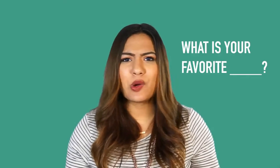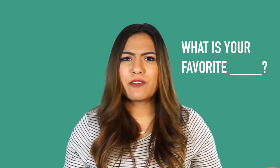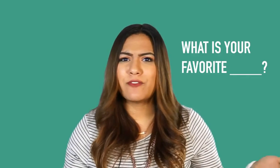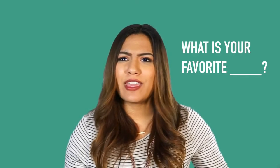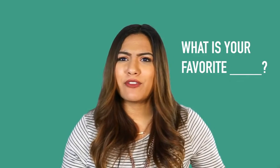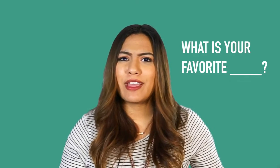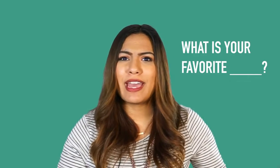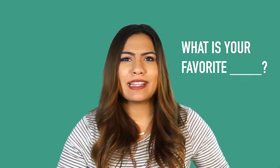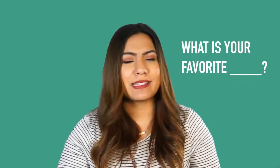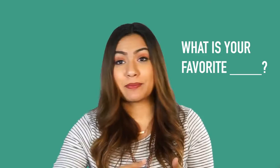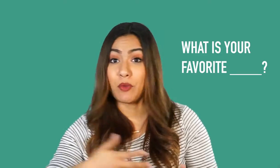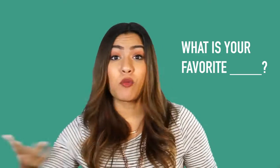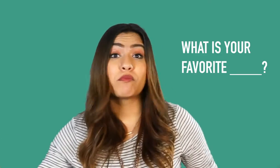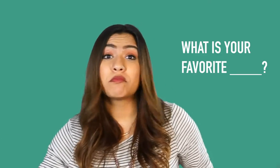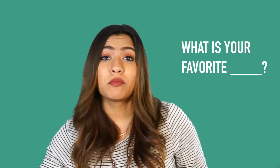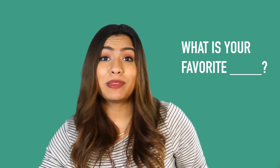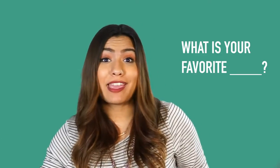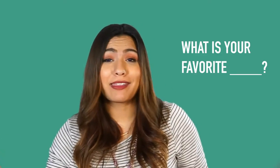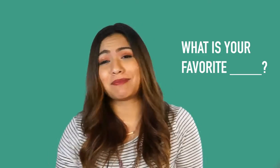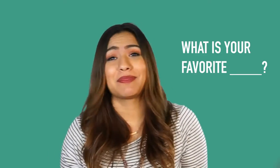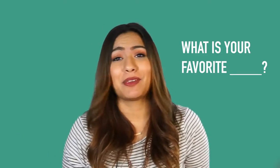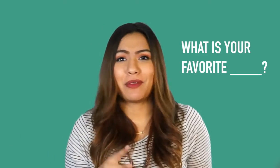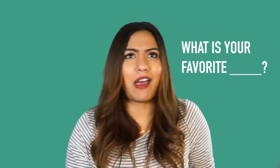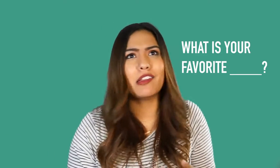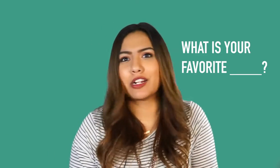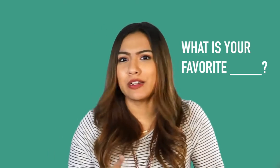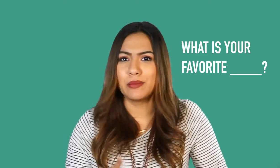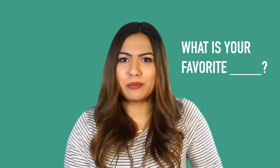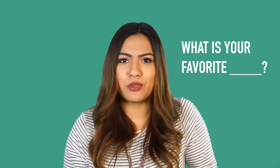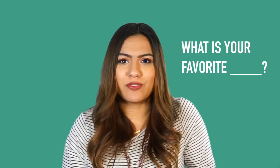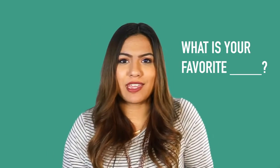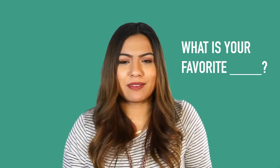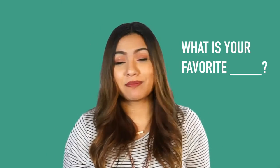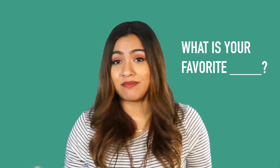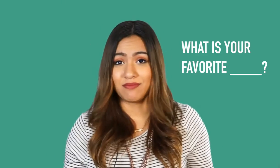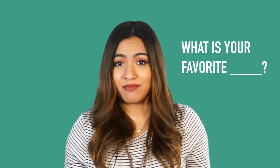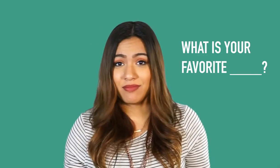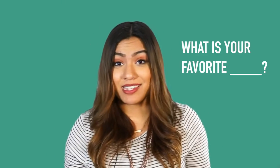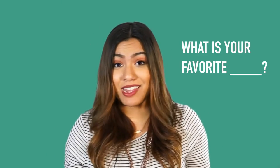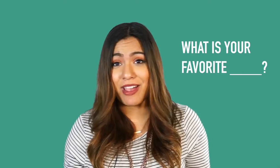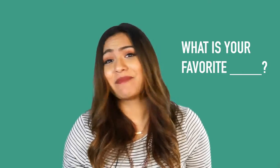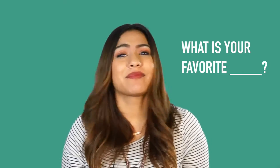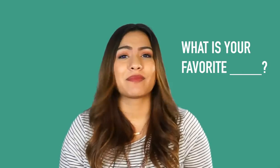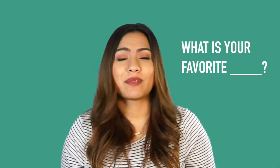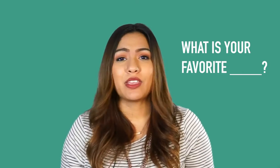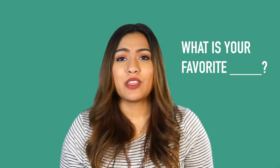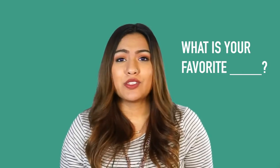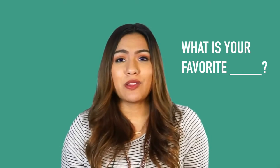your favorite blank? Color, movie, etc. So